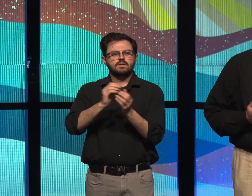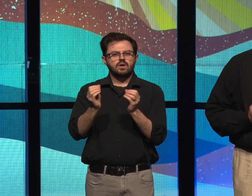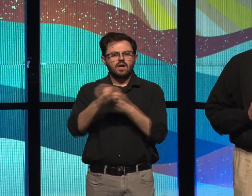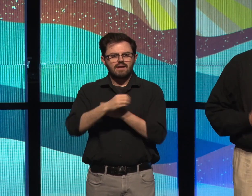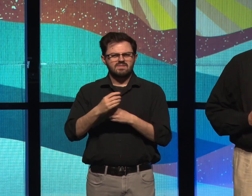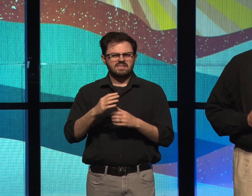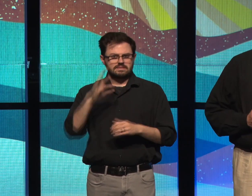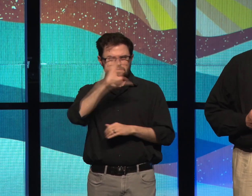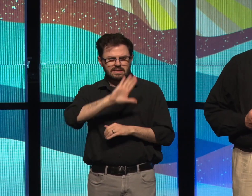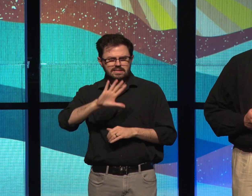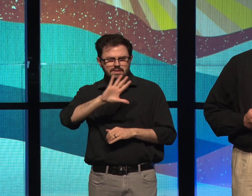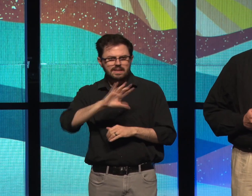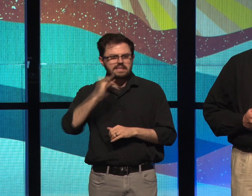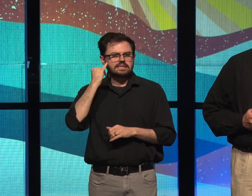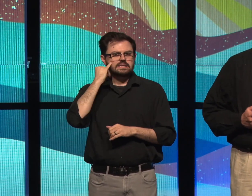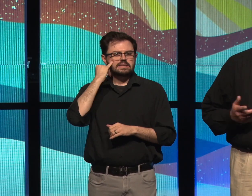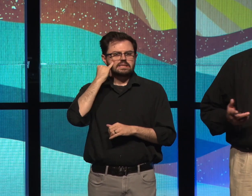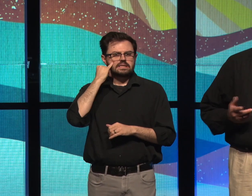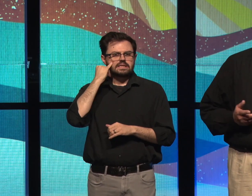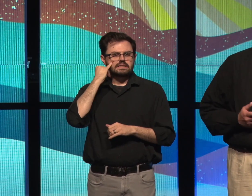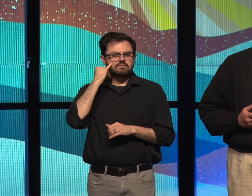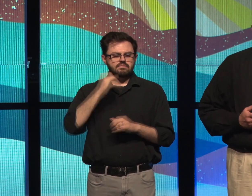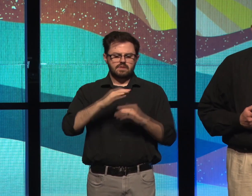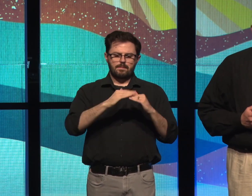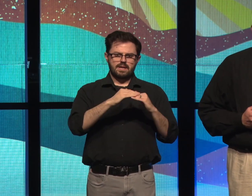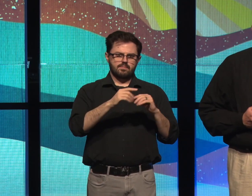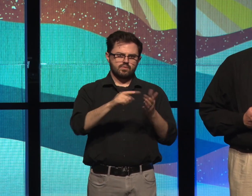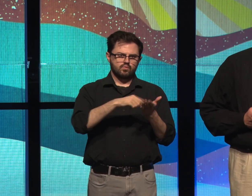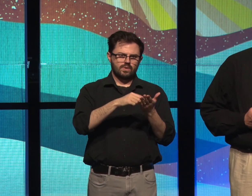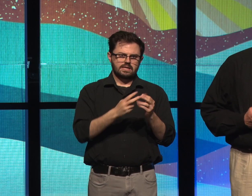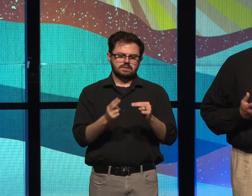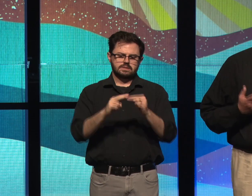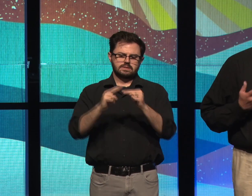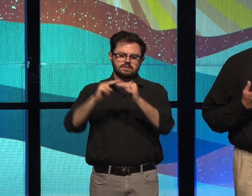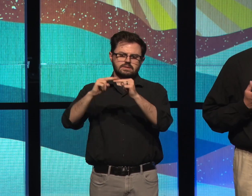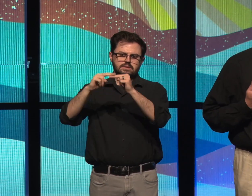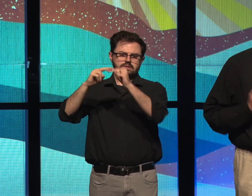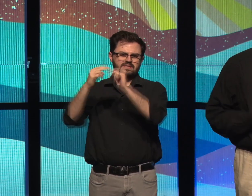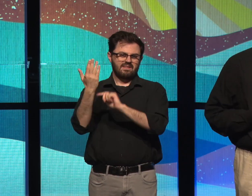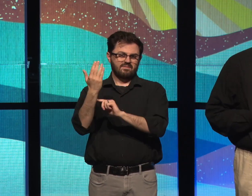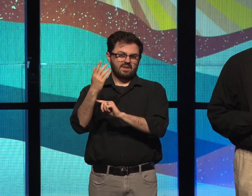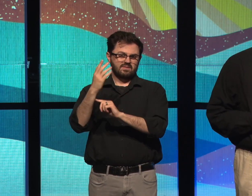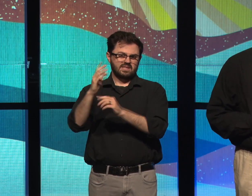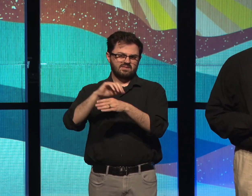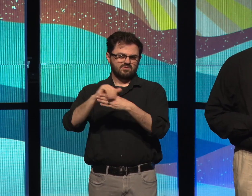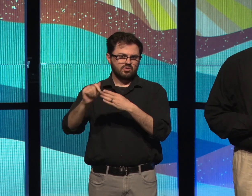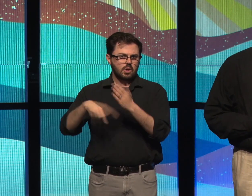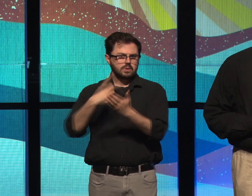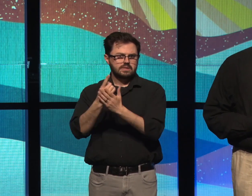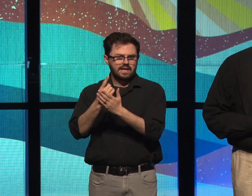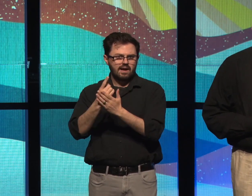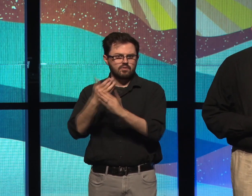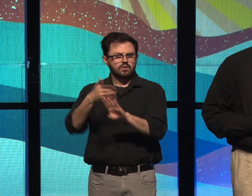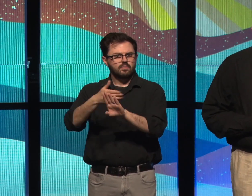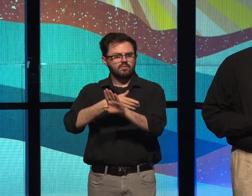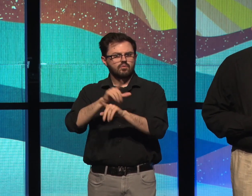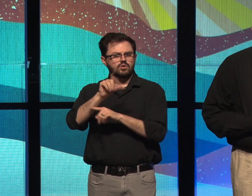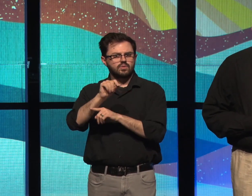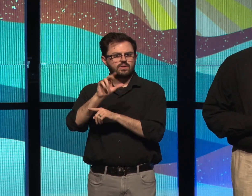to $15 an hour by 2025, it would benefit 17 million